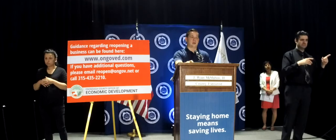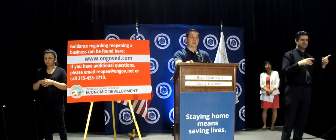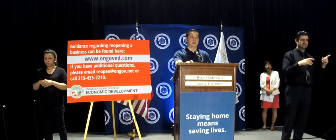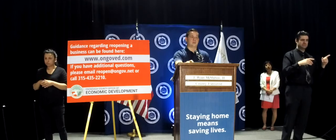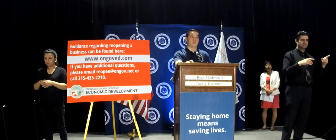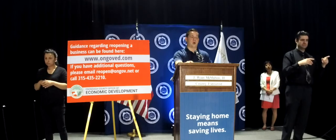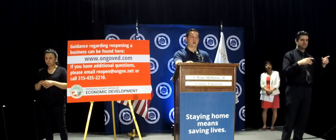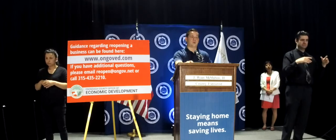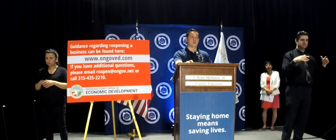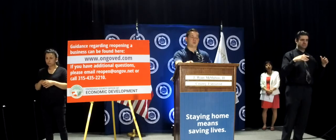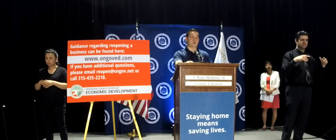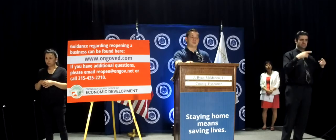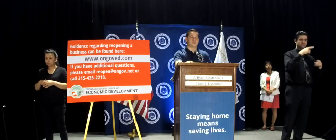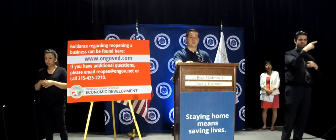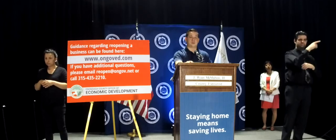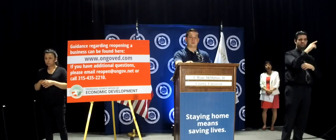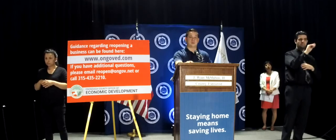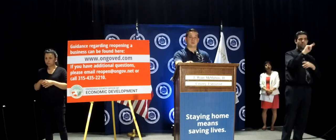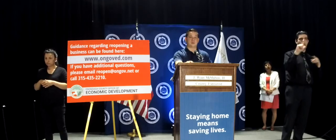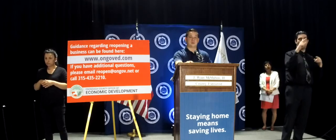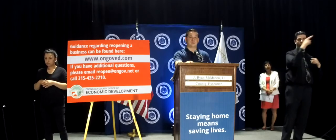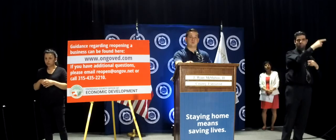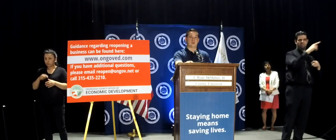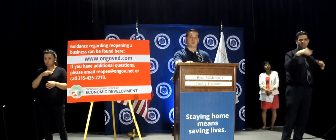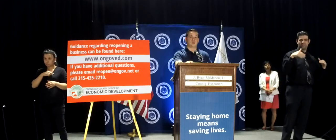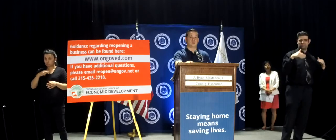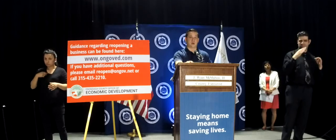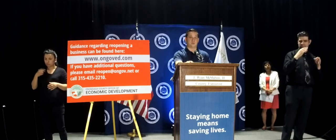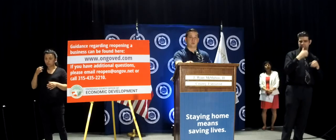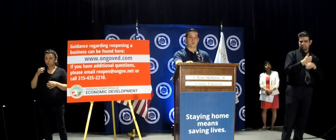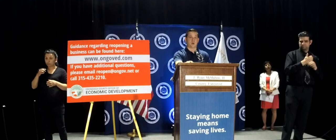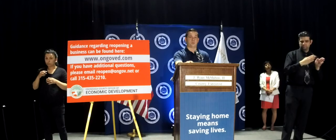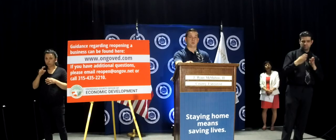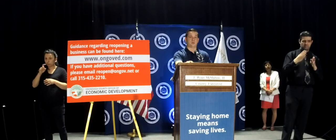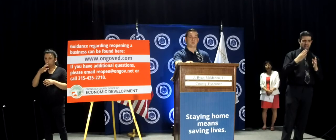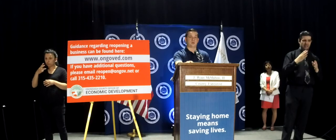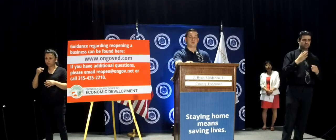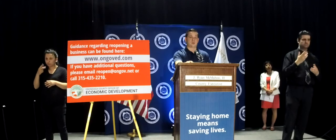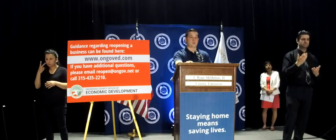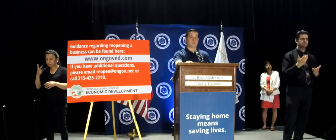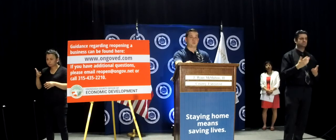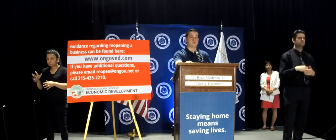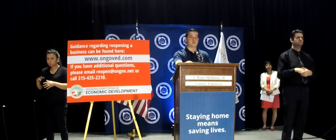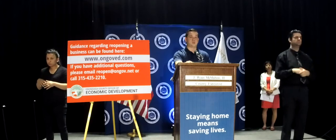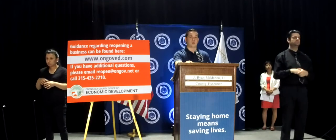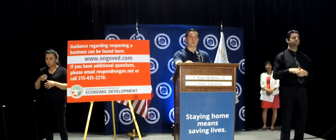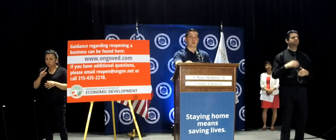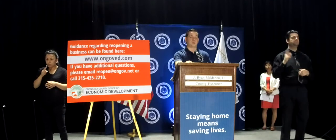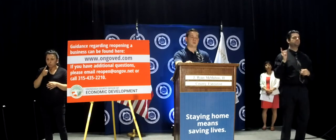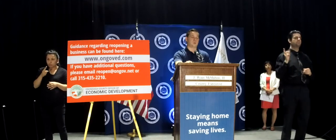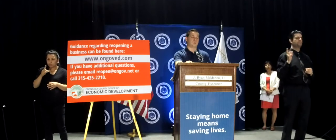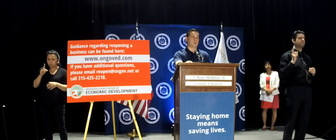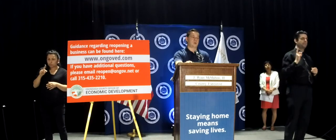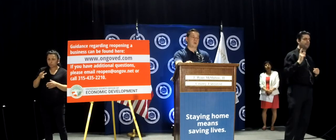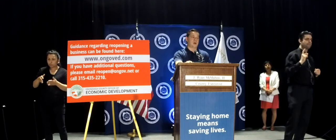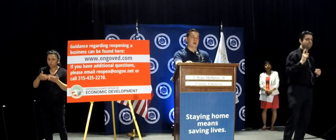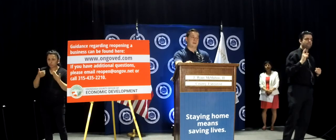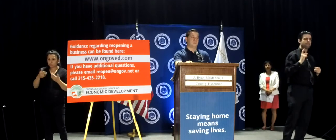Part of those businesses in phase 2 are going to be able to be open. some of those businesses won't be able